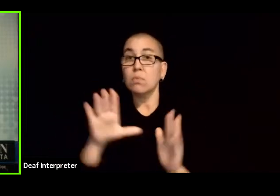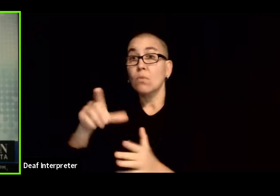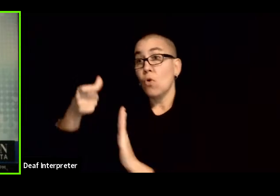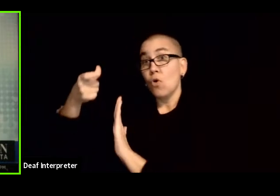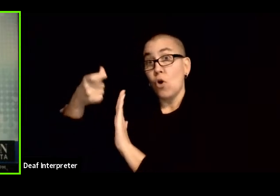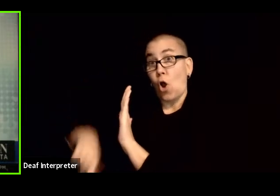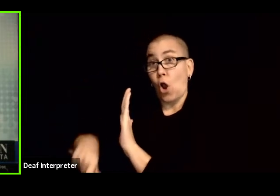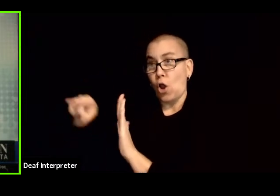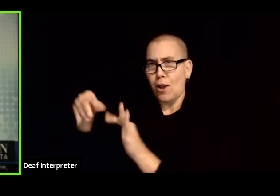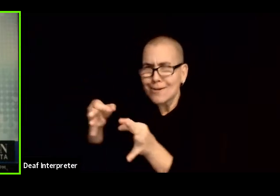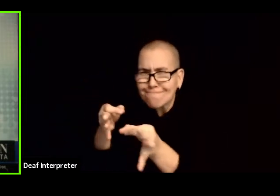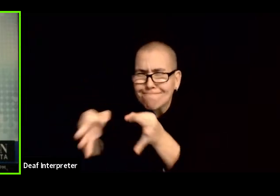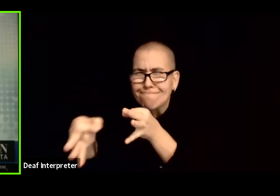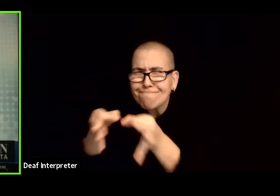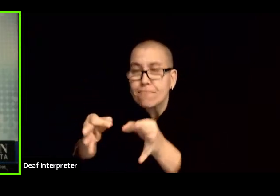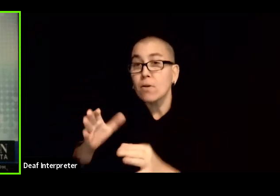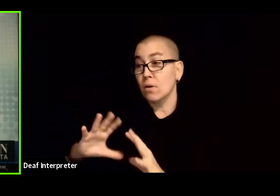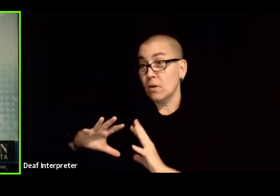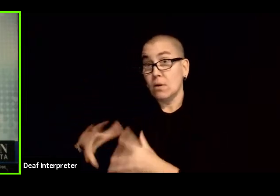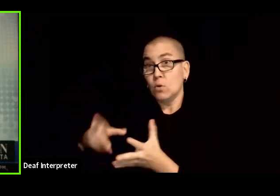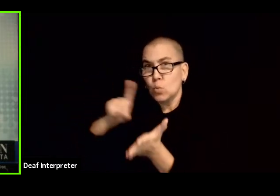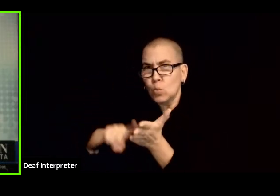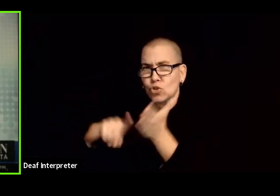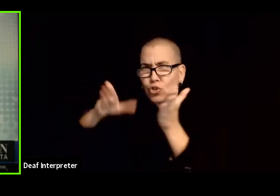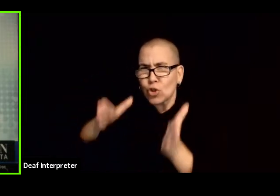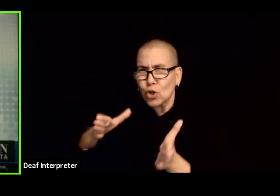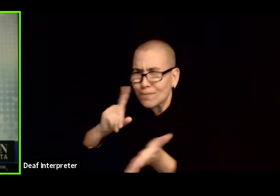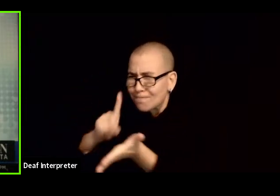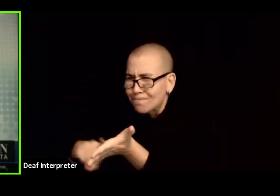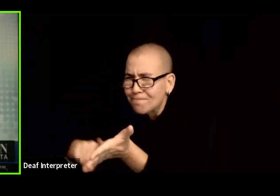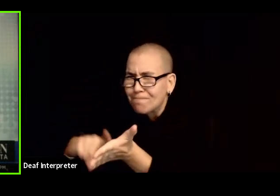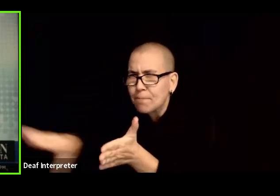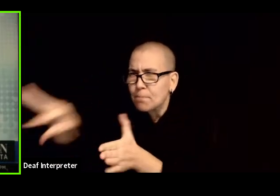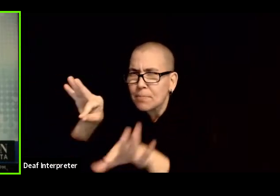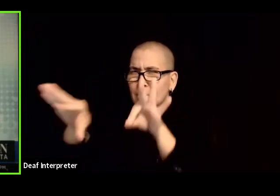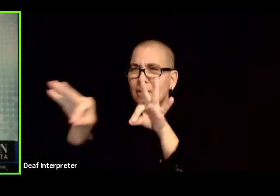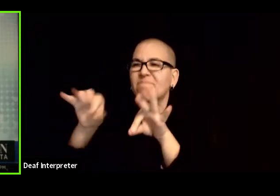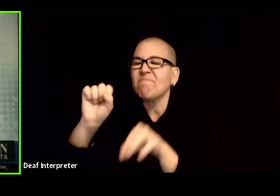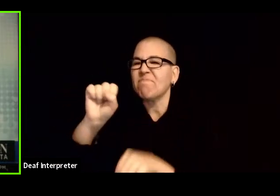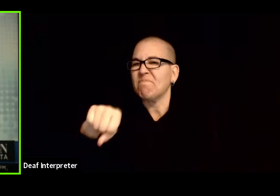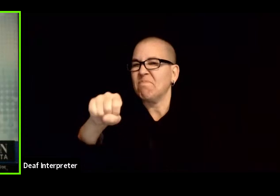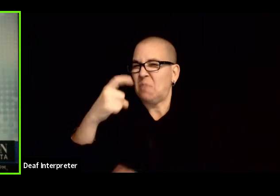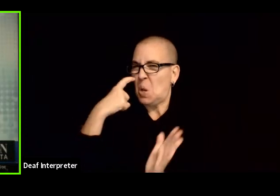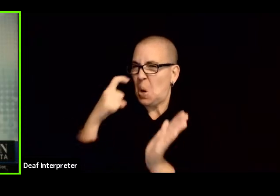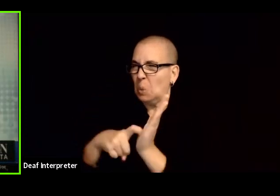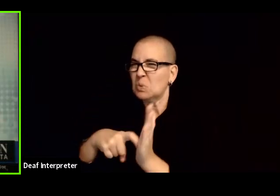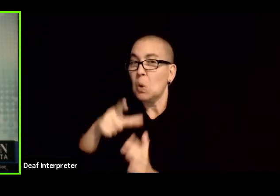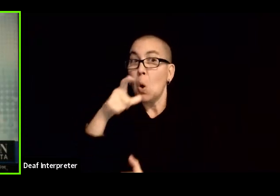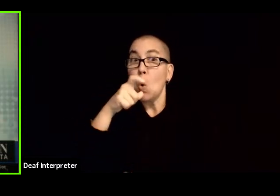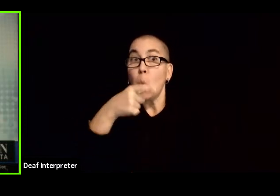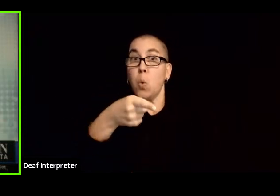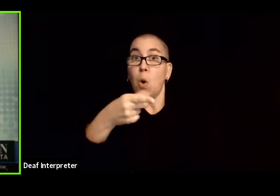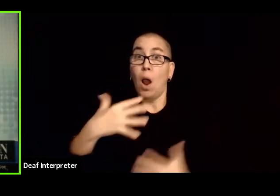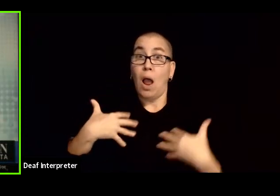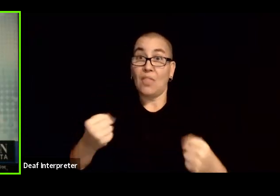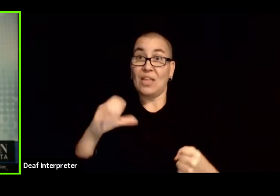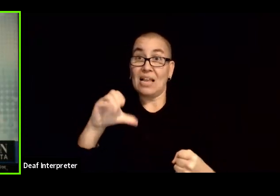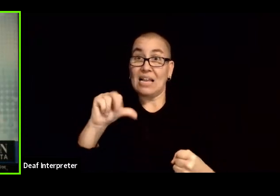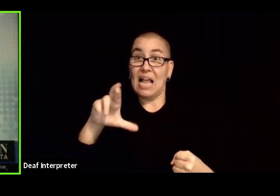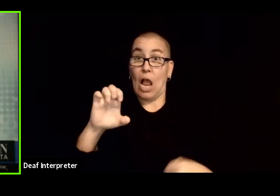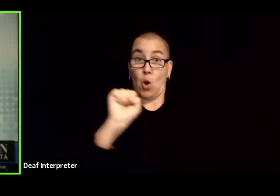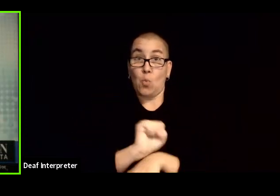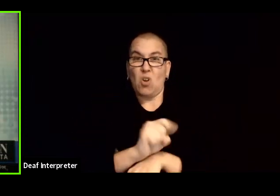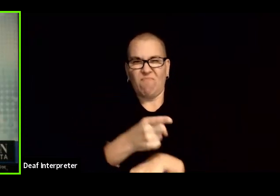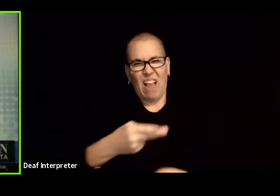healthcare personnel face a high risk of being exposed to COVID in the workplace, and they face a significant risk in